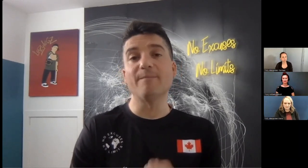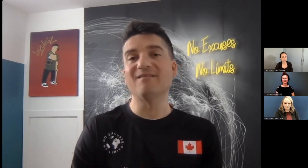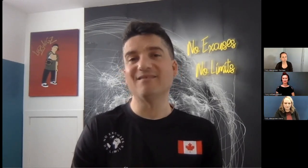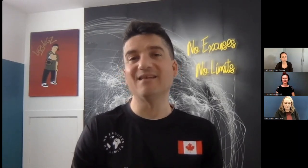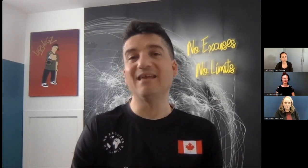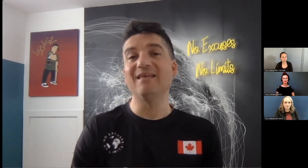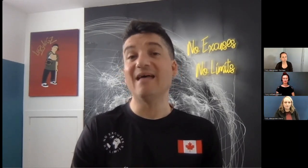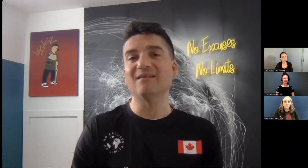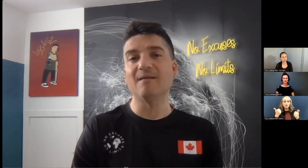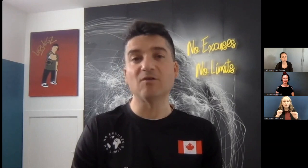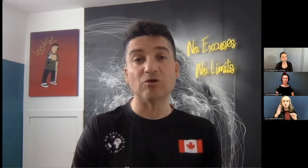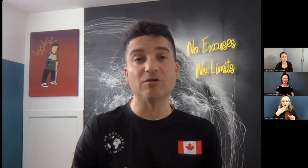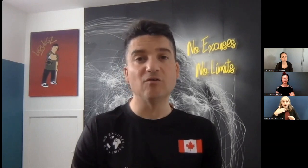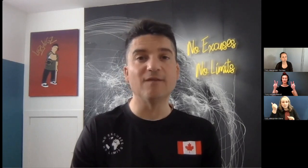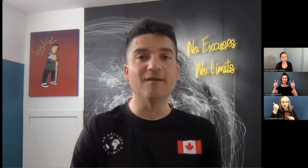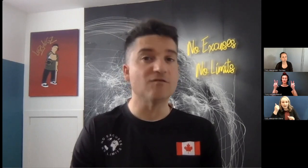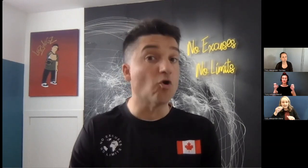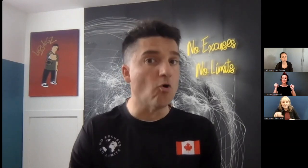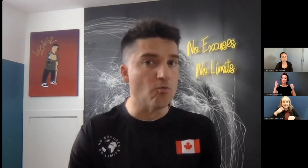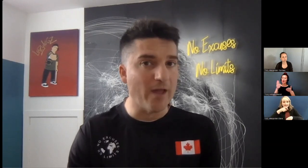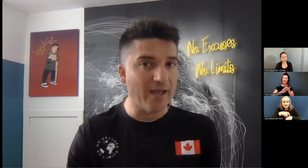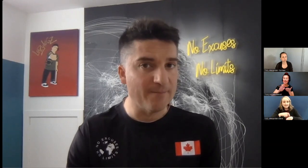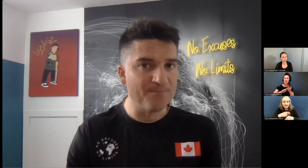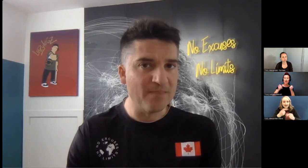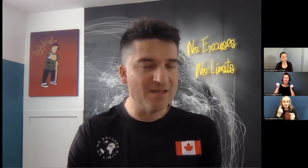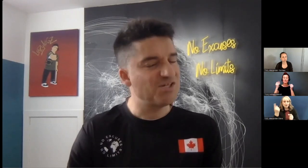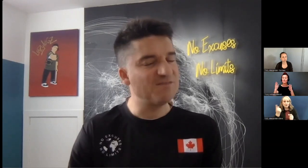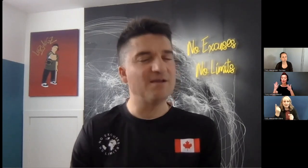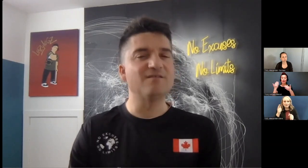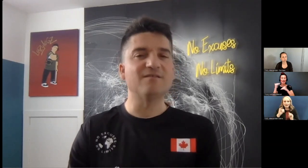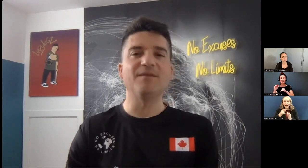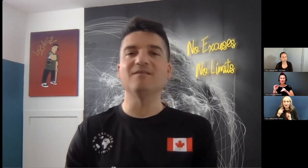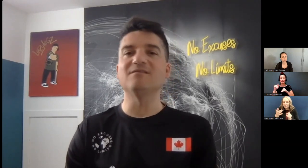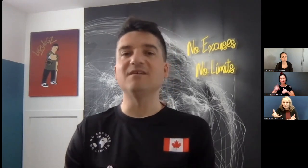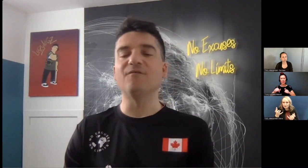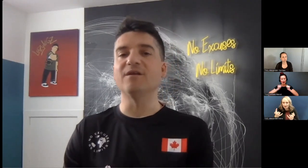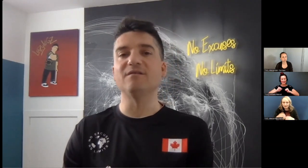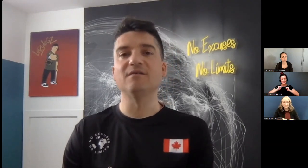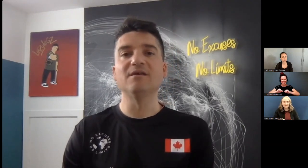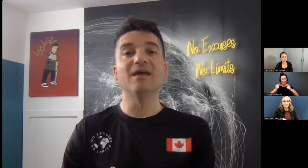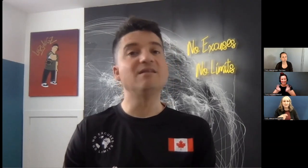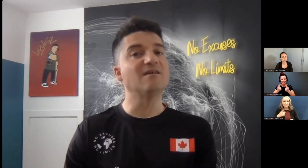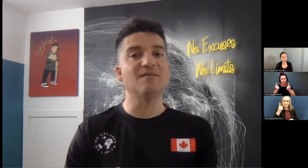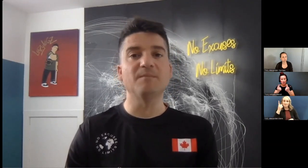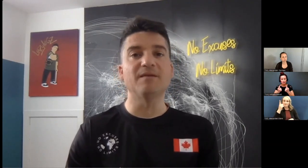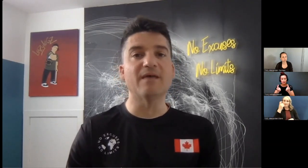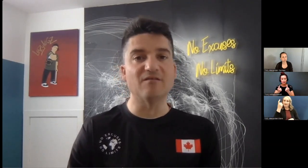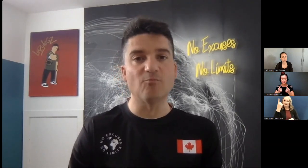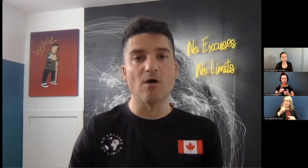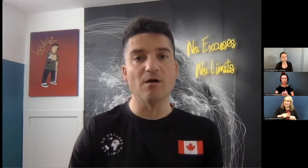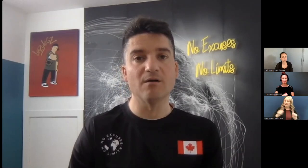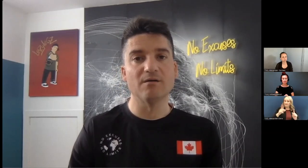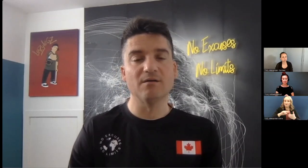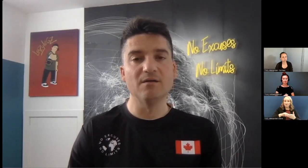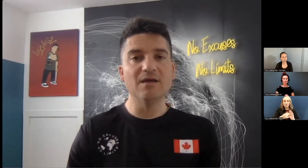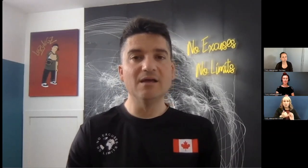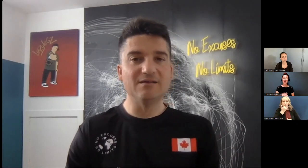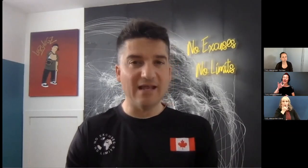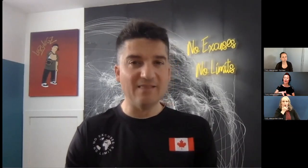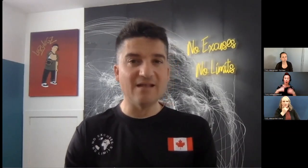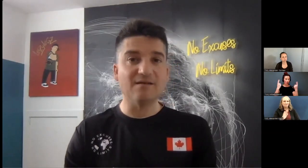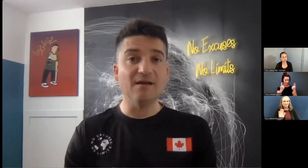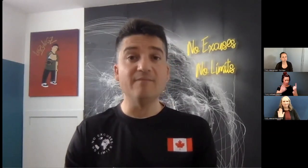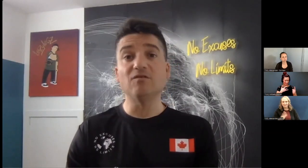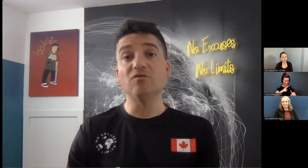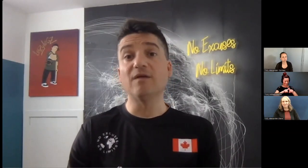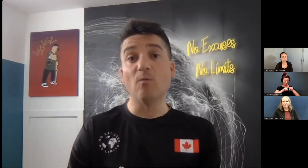trying your best, and taking that time to learn to do things your own way. Just because something is different, it doesn't mean that it's wrong.